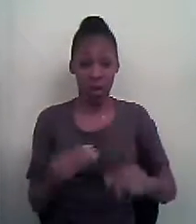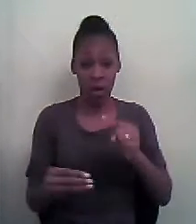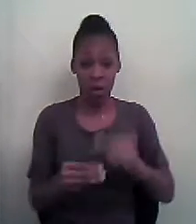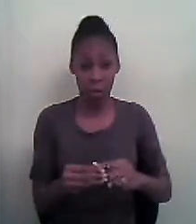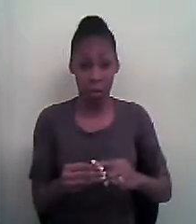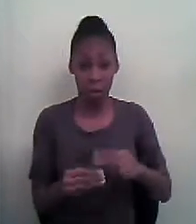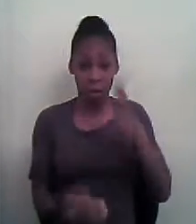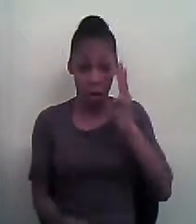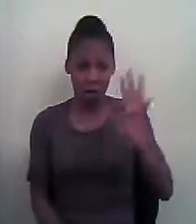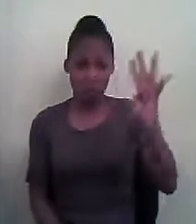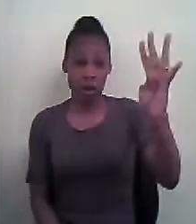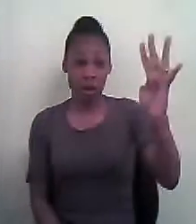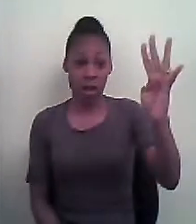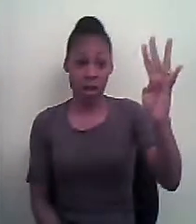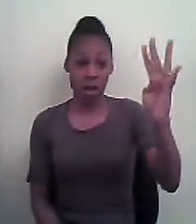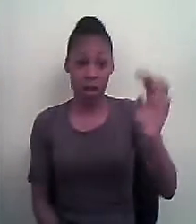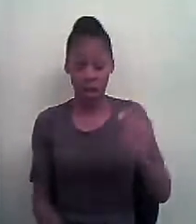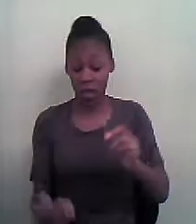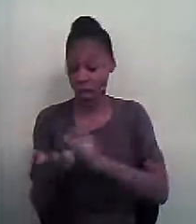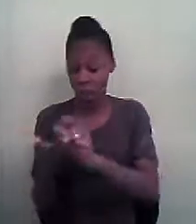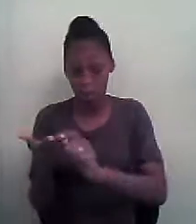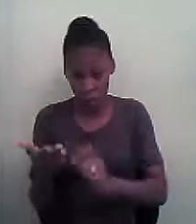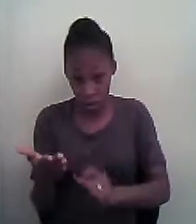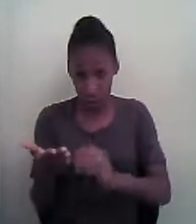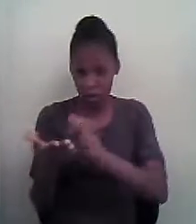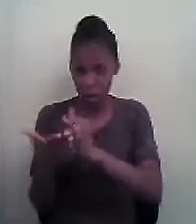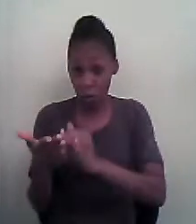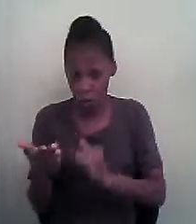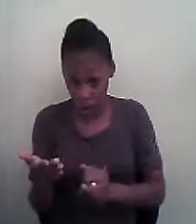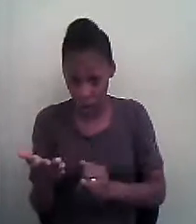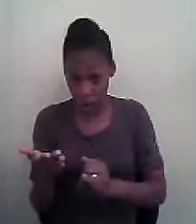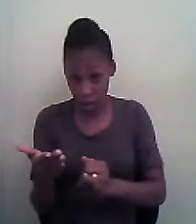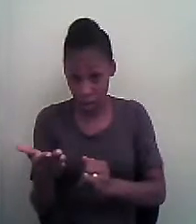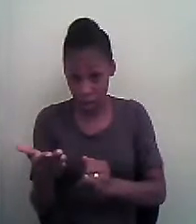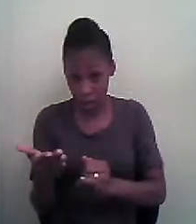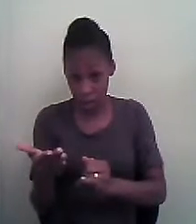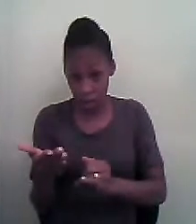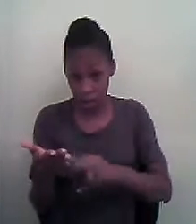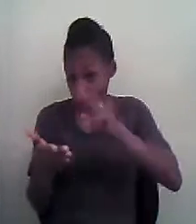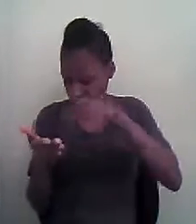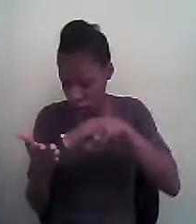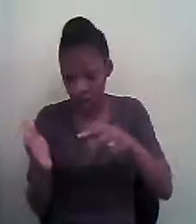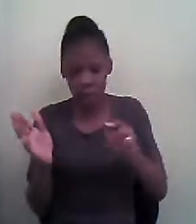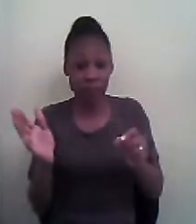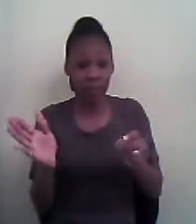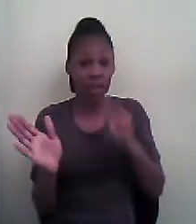English classes. And it also has application for people who are teaching content area courses, courses such as